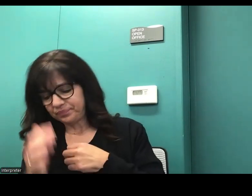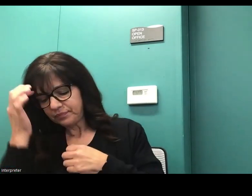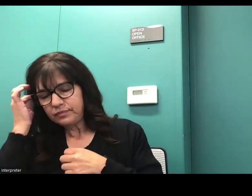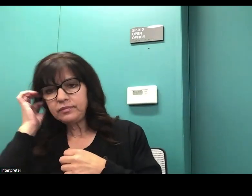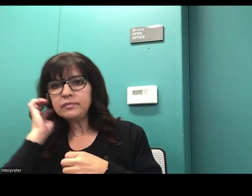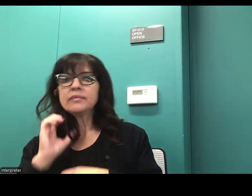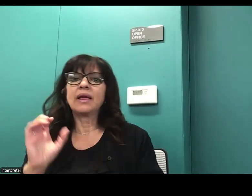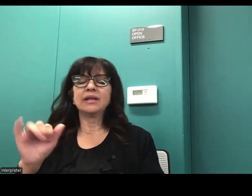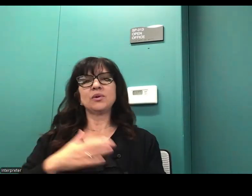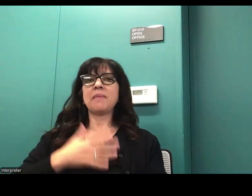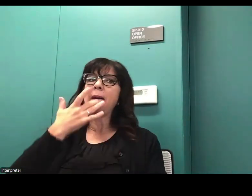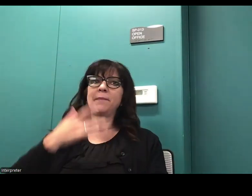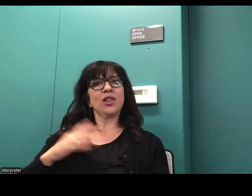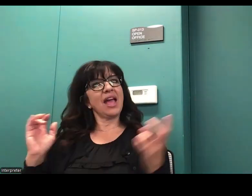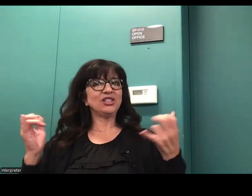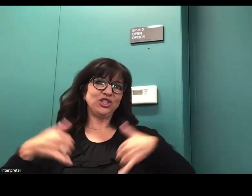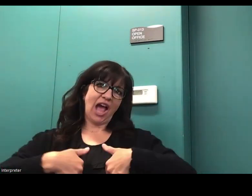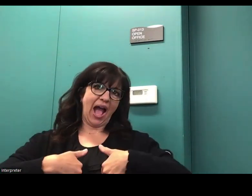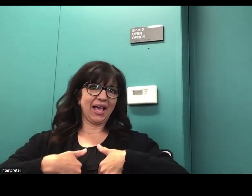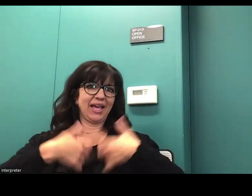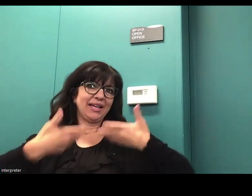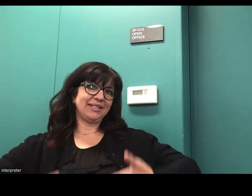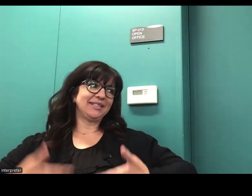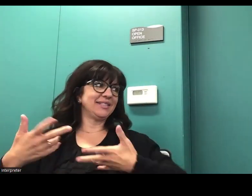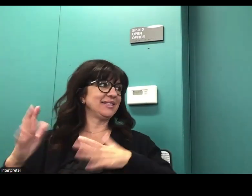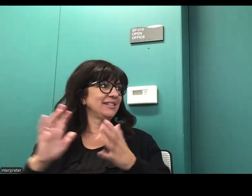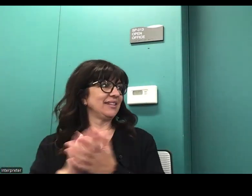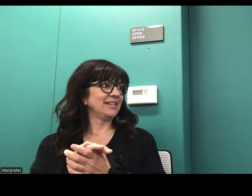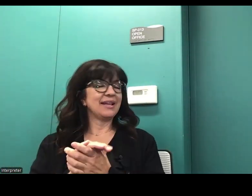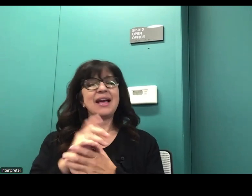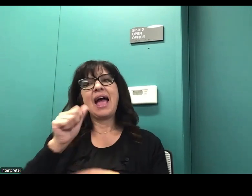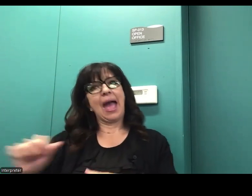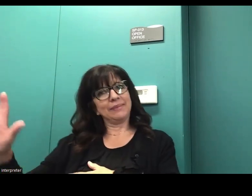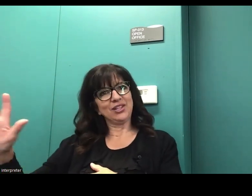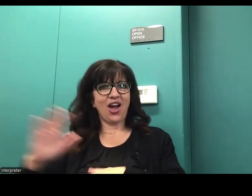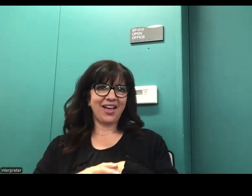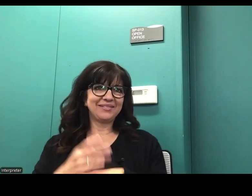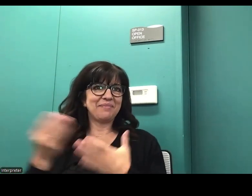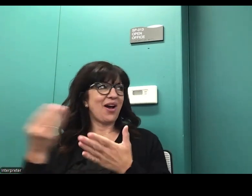But this was my birthday jacket. Thank you. Amazon.